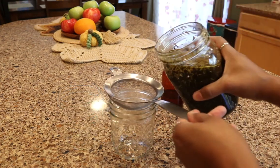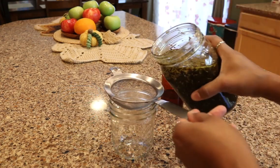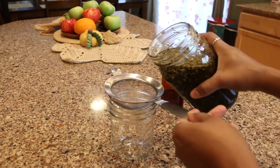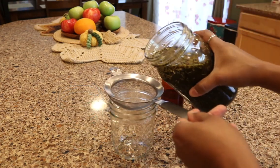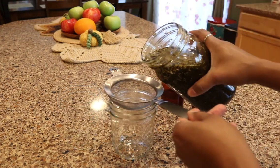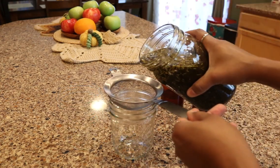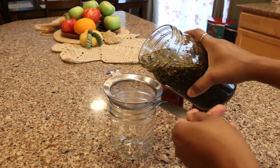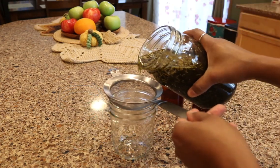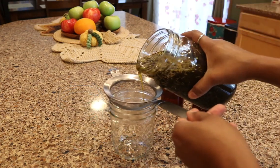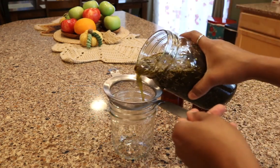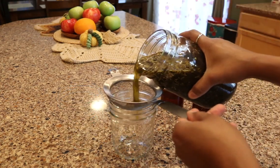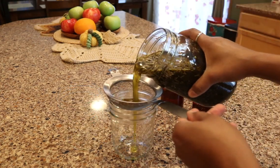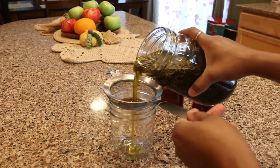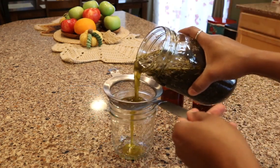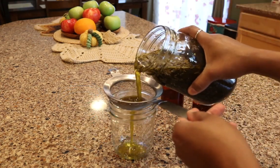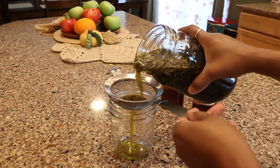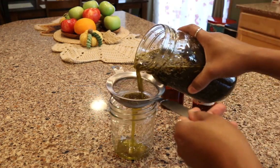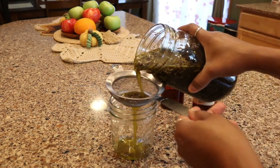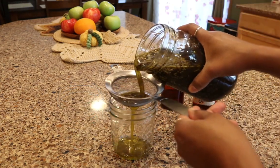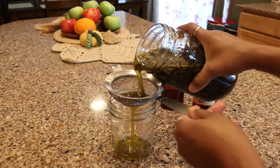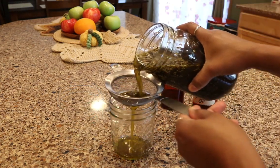and strain it through.